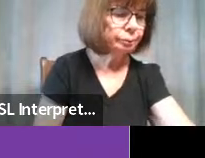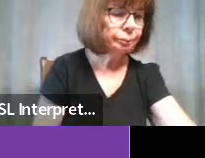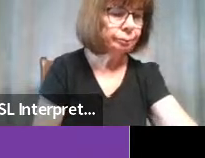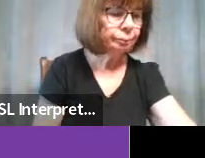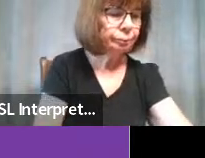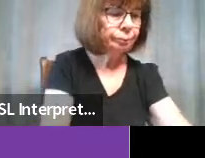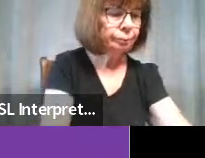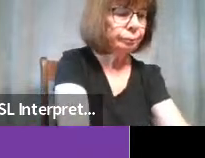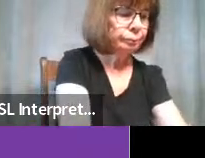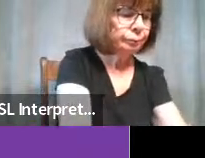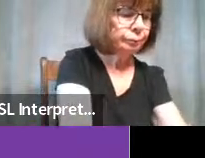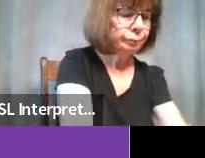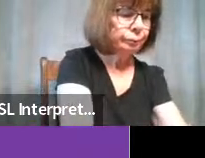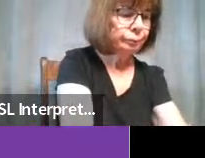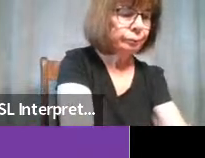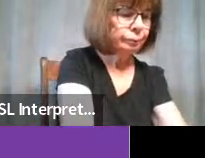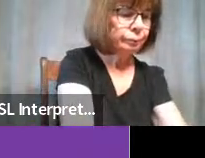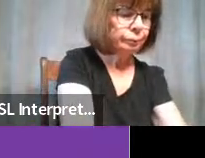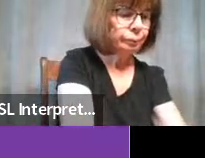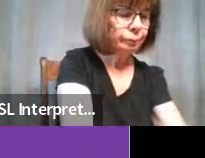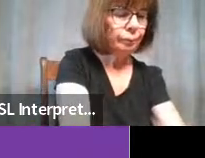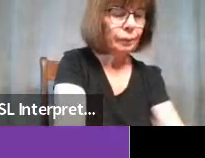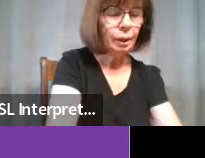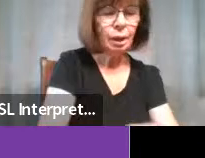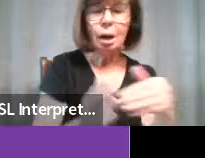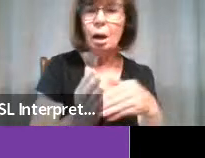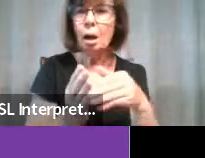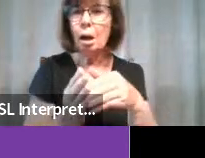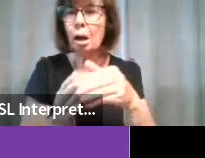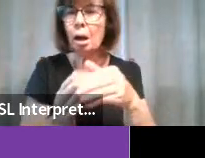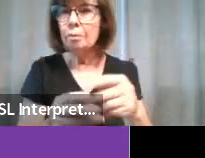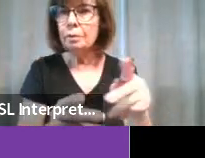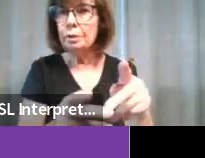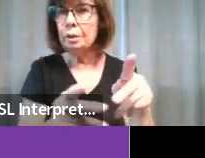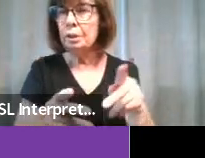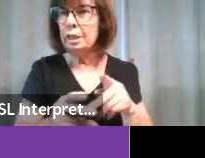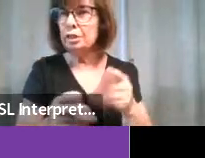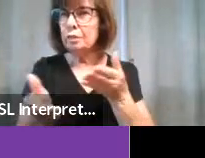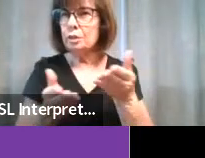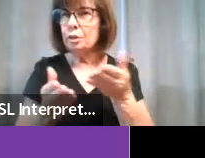members. Often the co-location services have been mentioned, combined